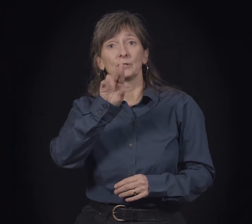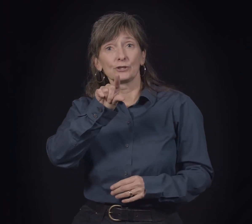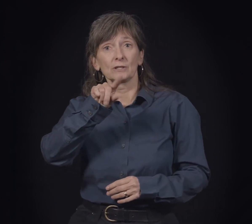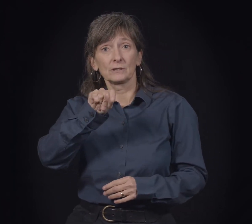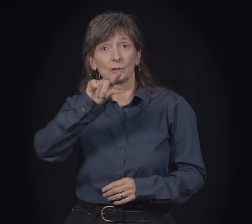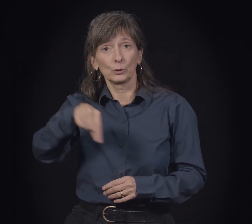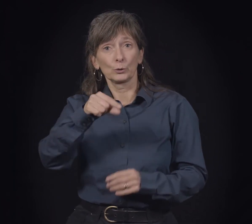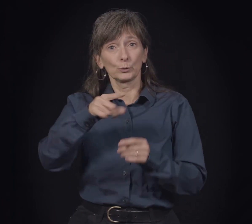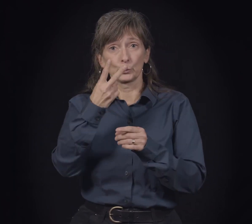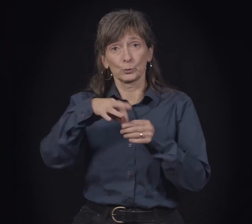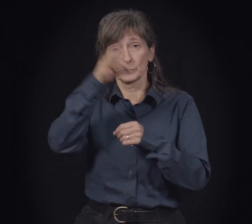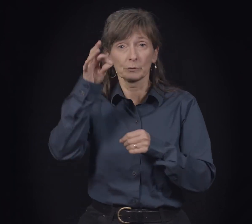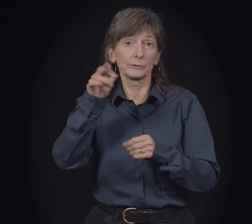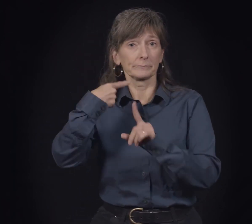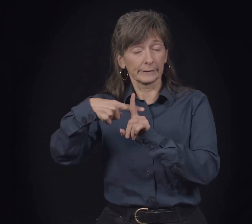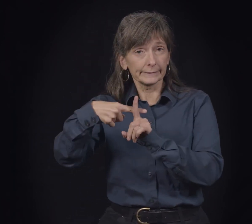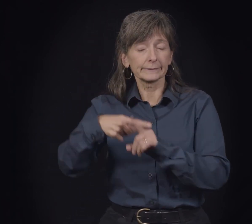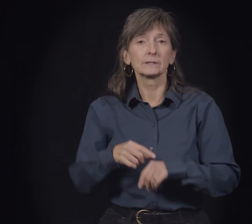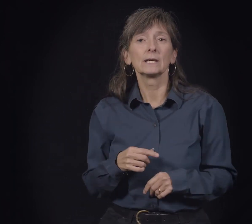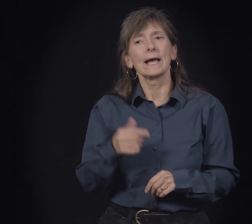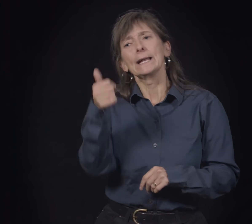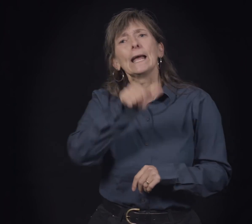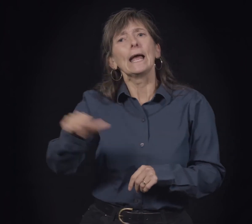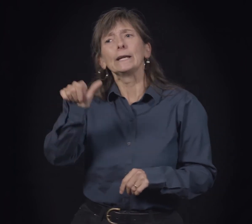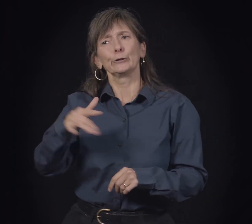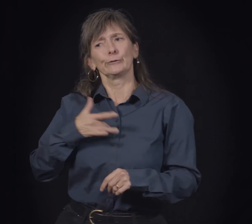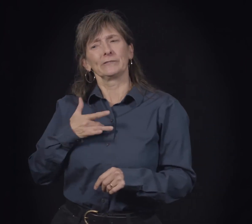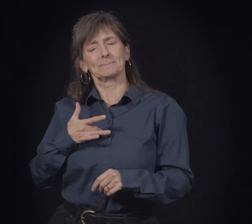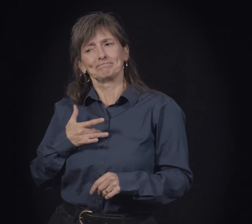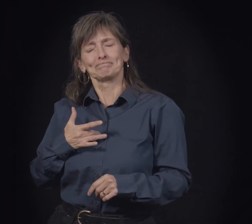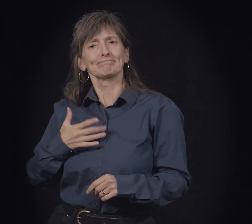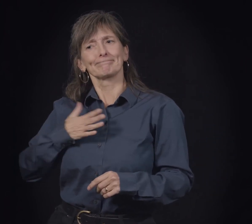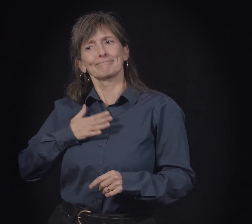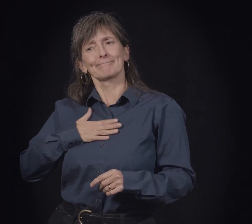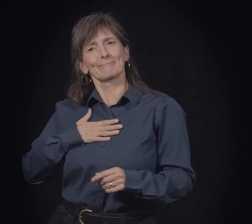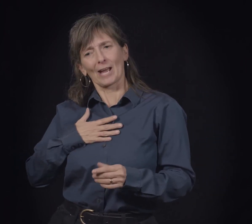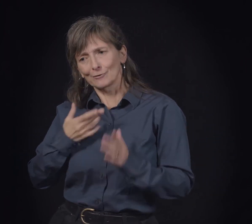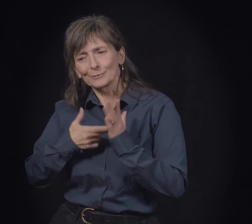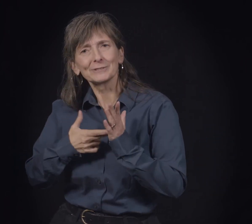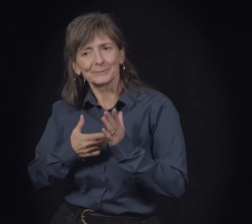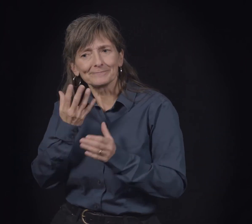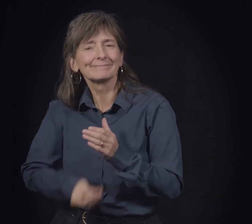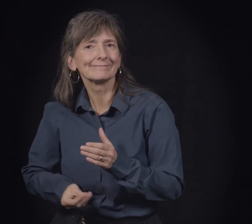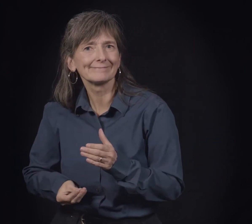and minorities, in order to recognize the connected and varying experiences with